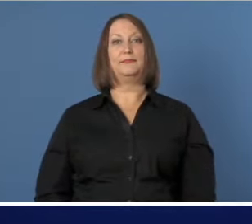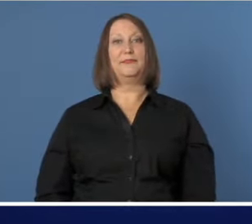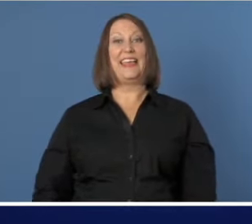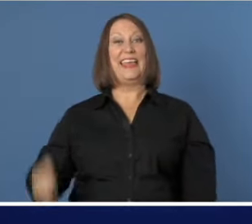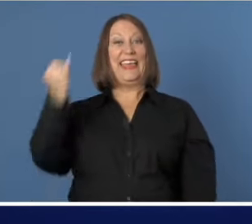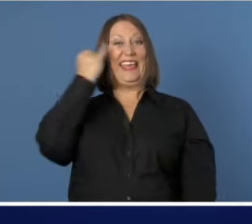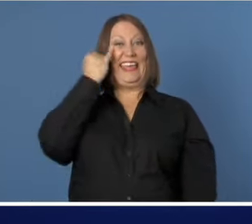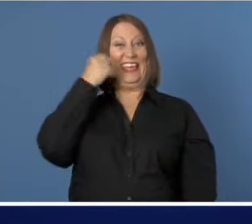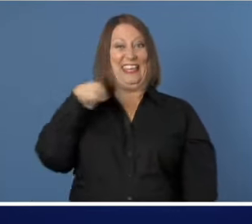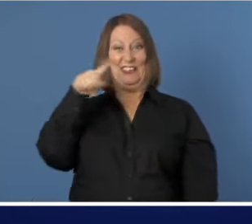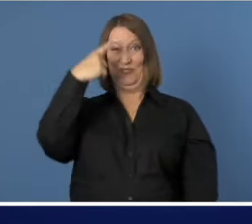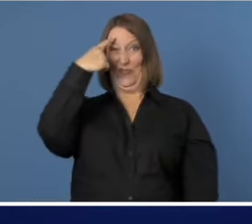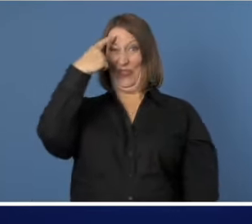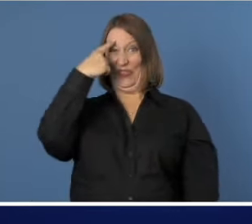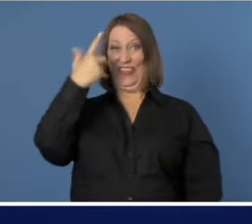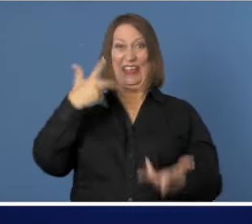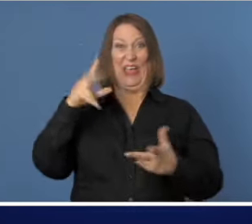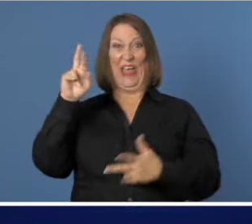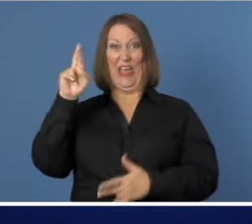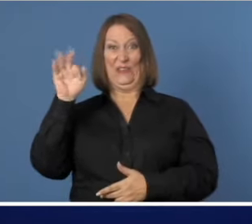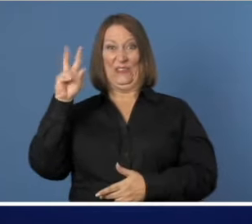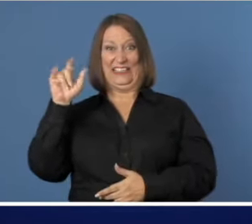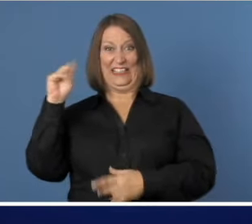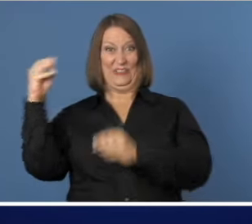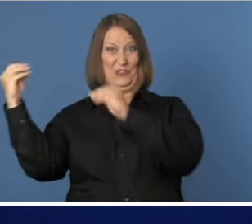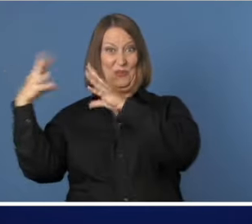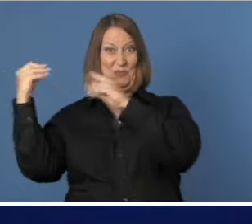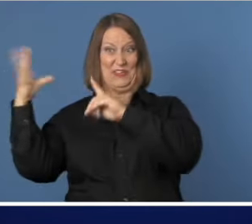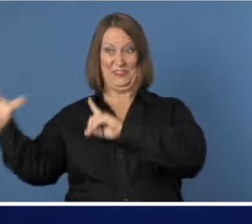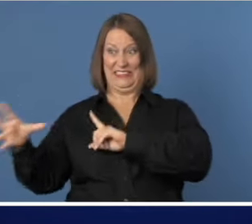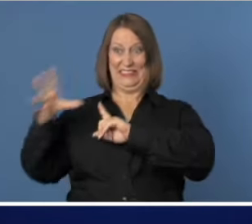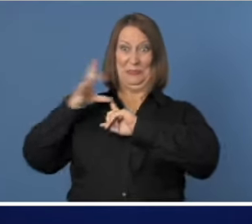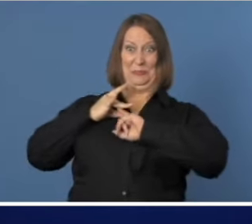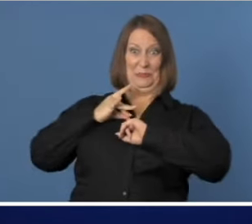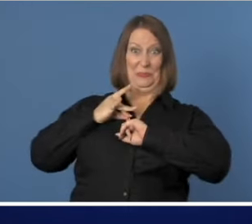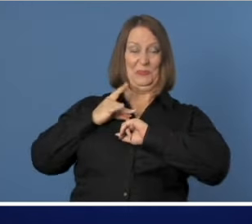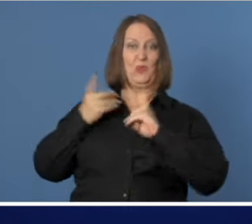If you expect you have been exposed to nuclear radiation,